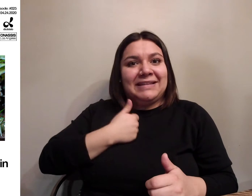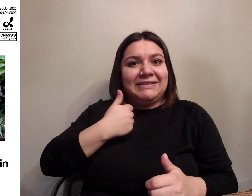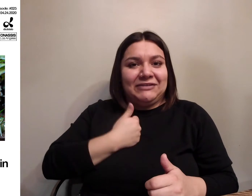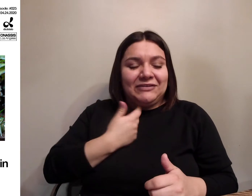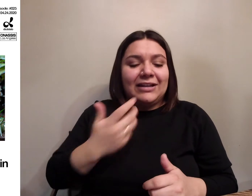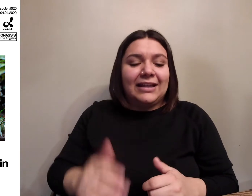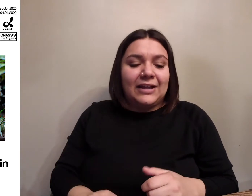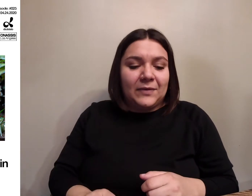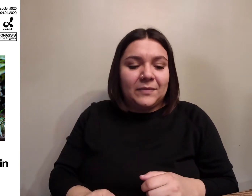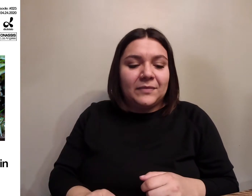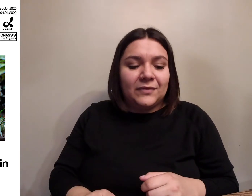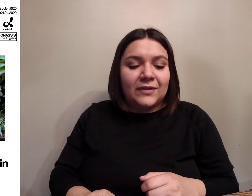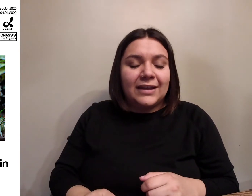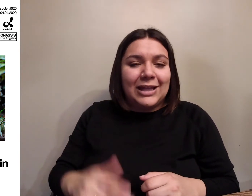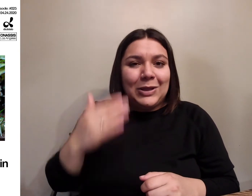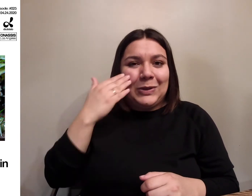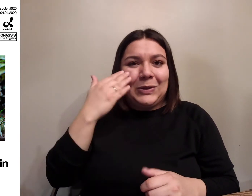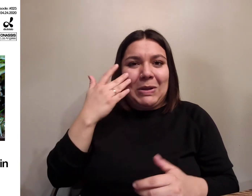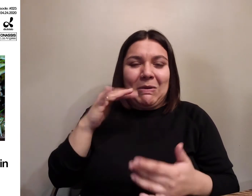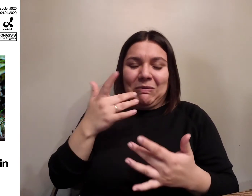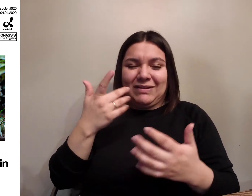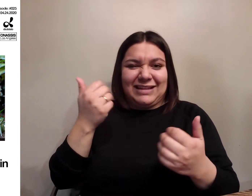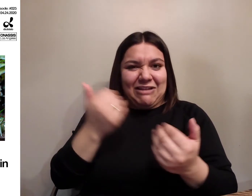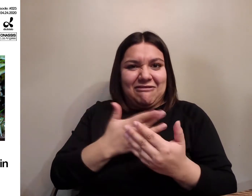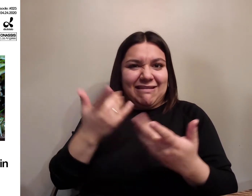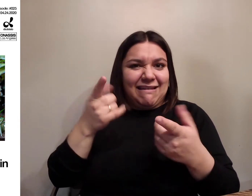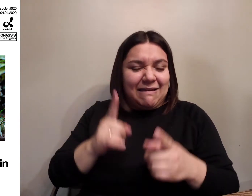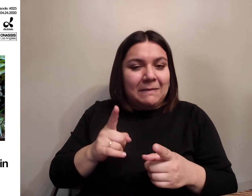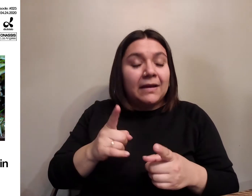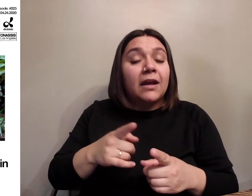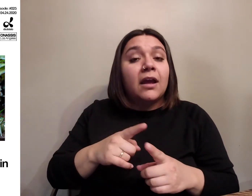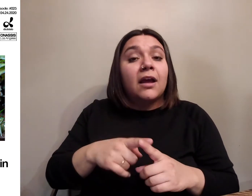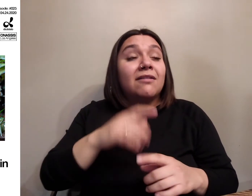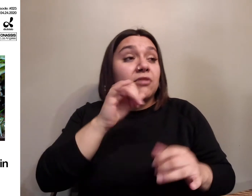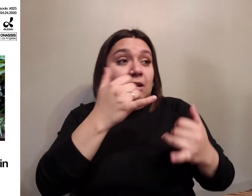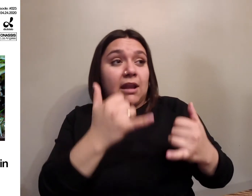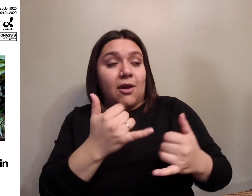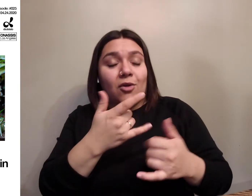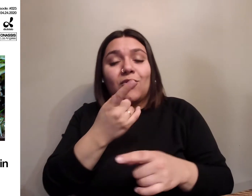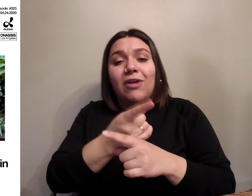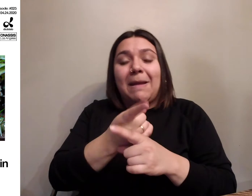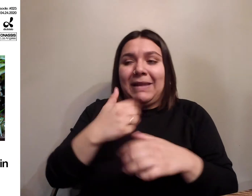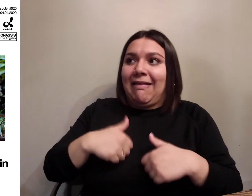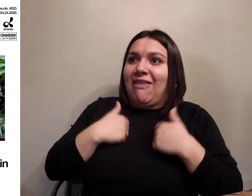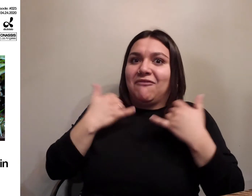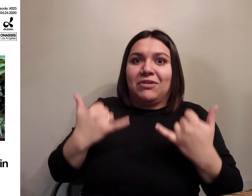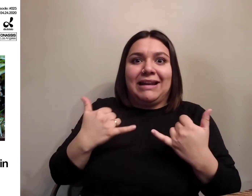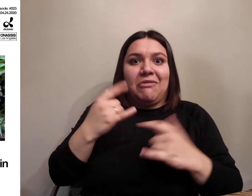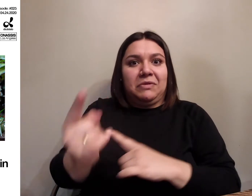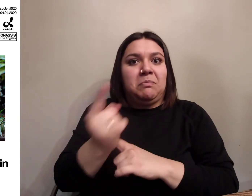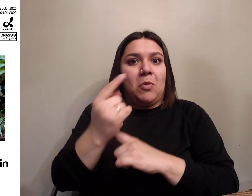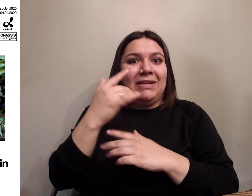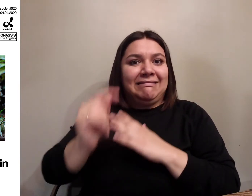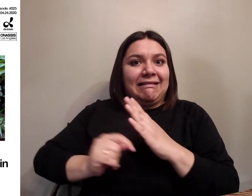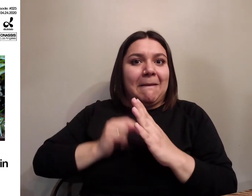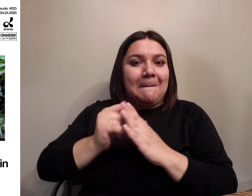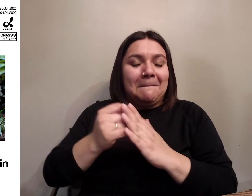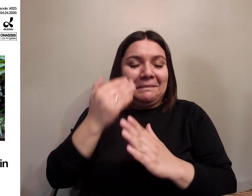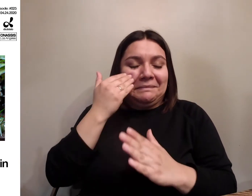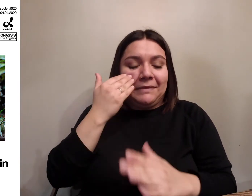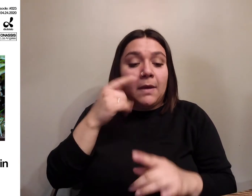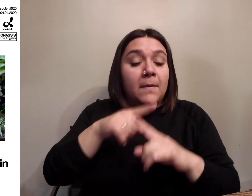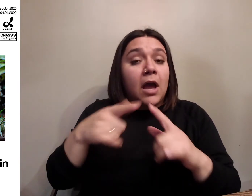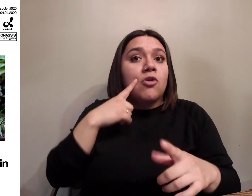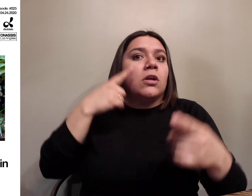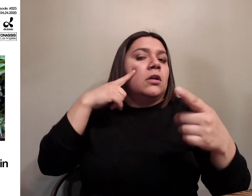It's a question I ask myself. Had Doris Lessing been alive today, maybe she would have, now, especially at